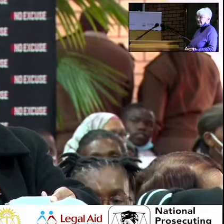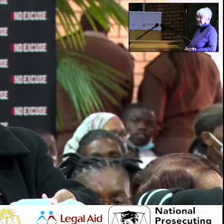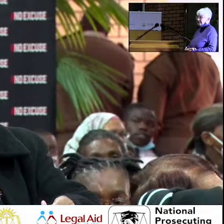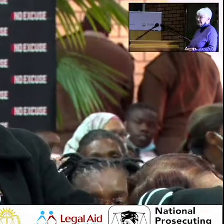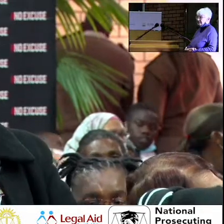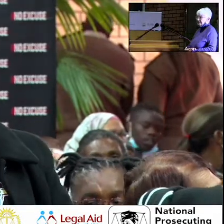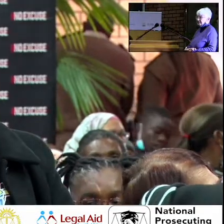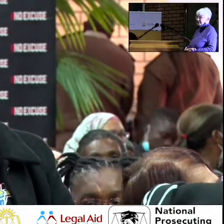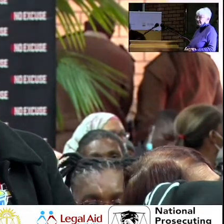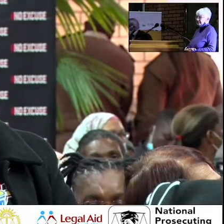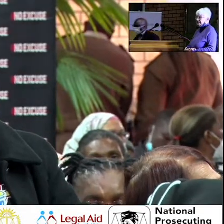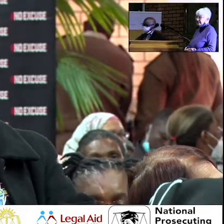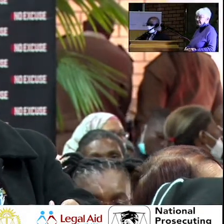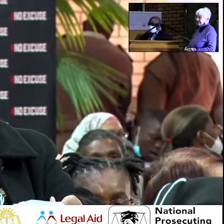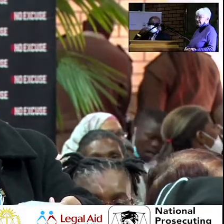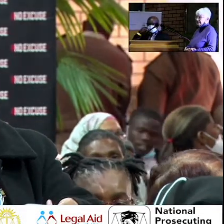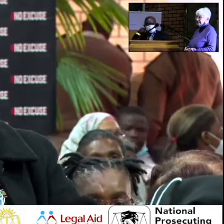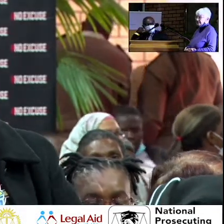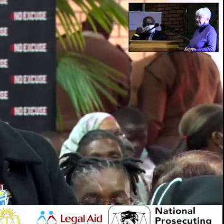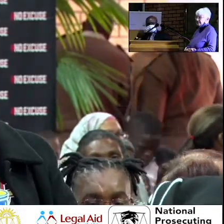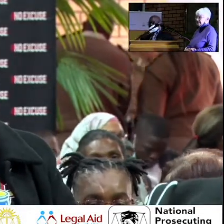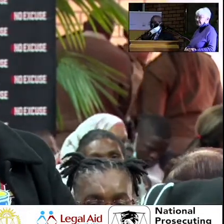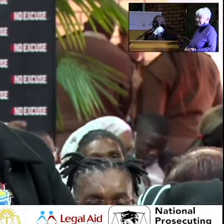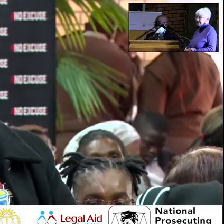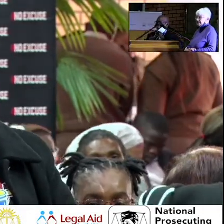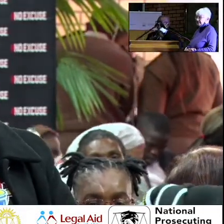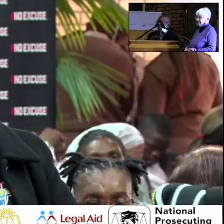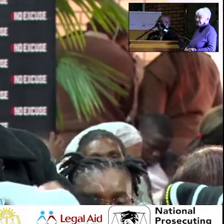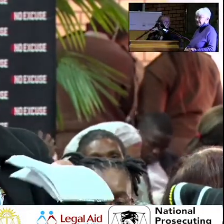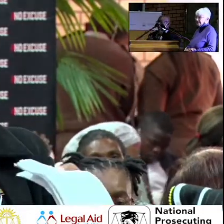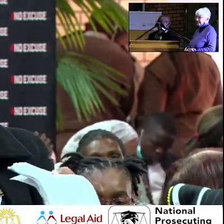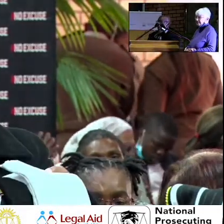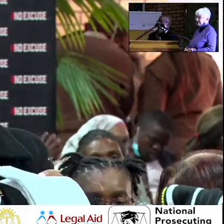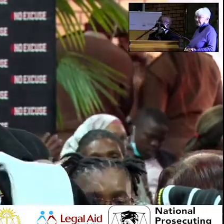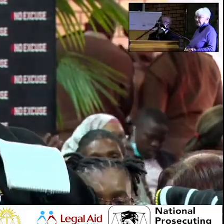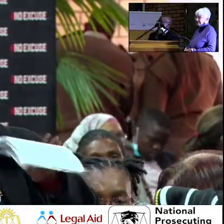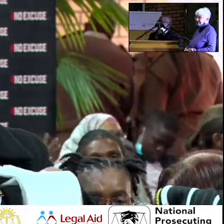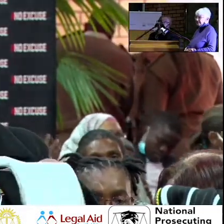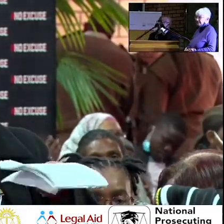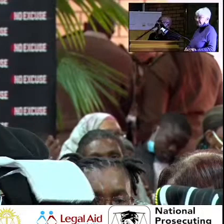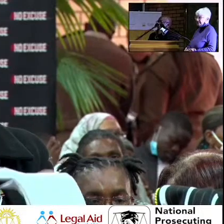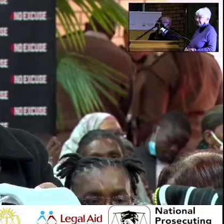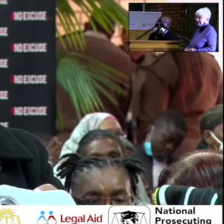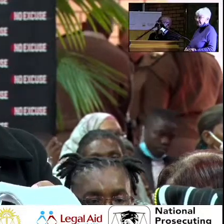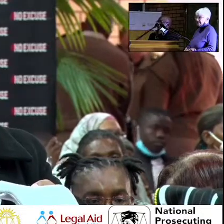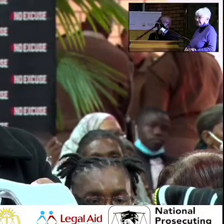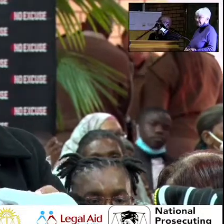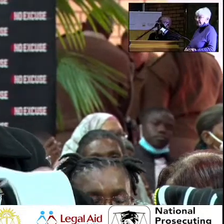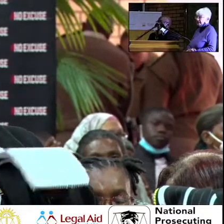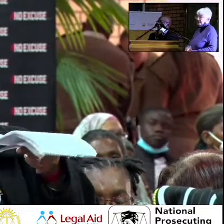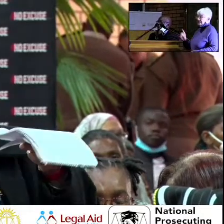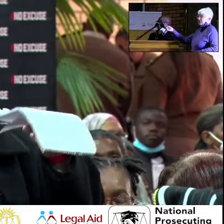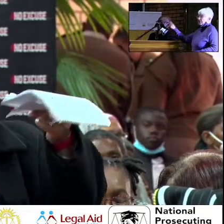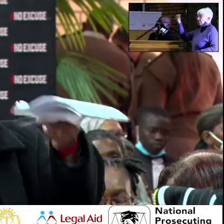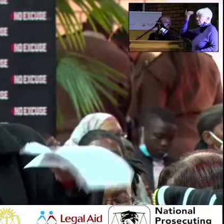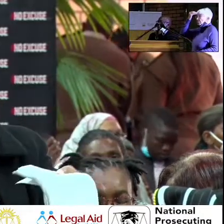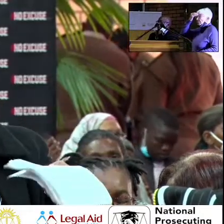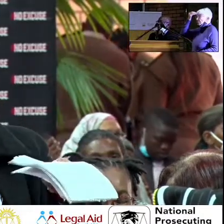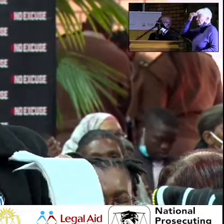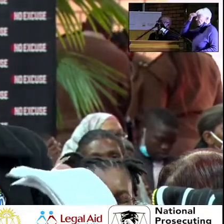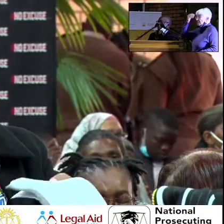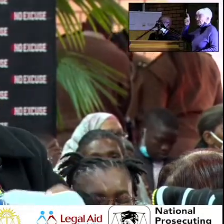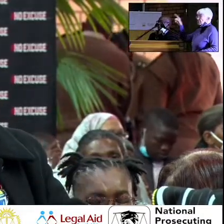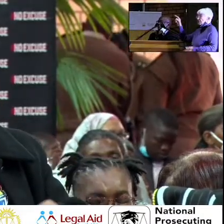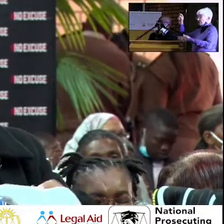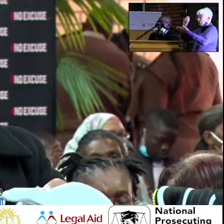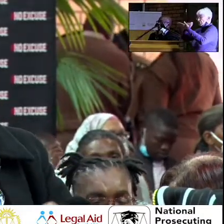taking the notes of the complainant, she made up her own story when the complainant went